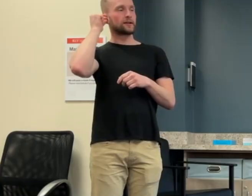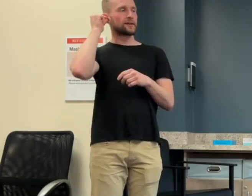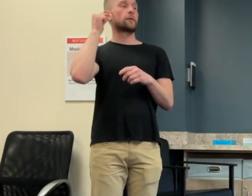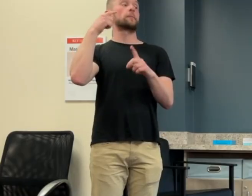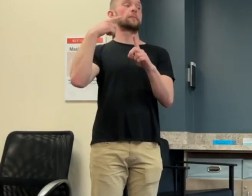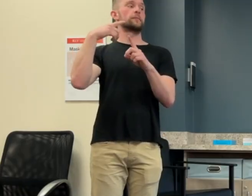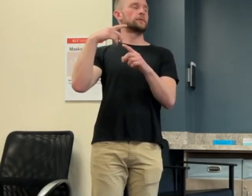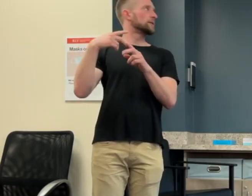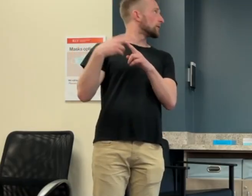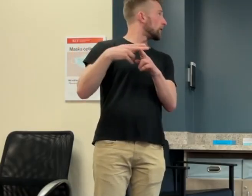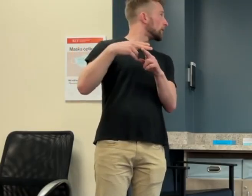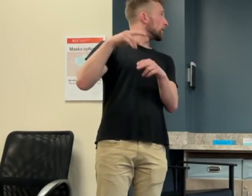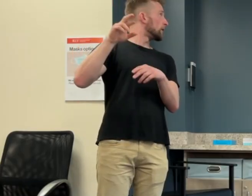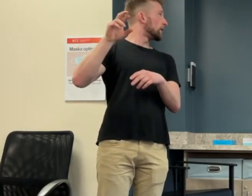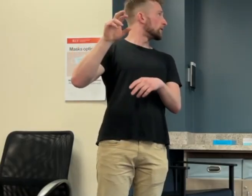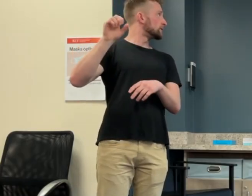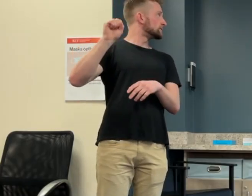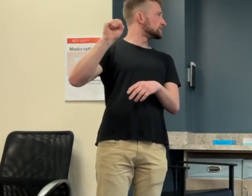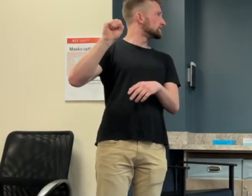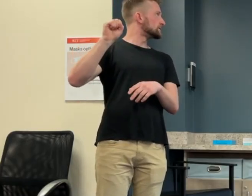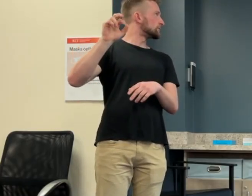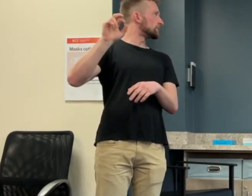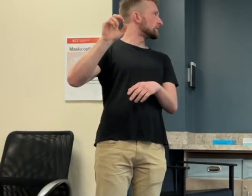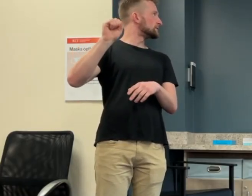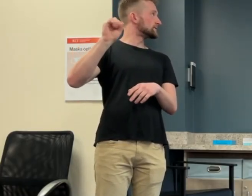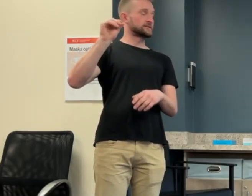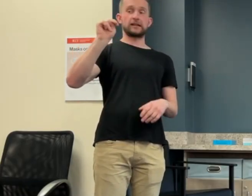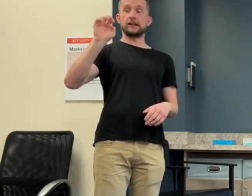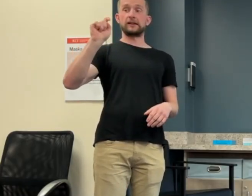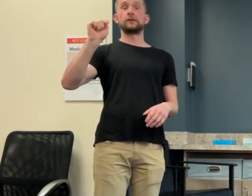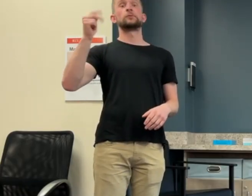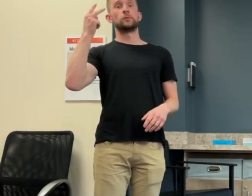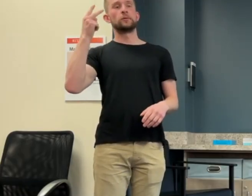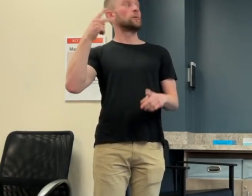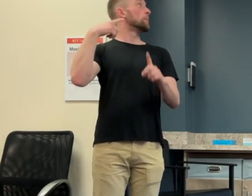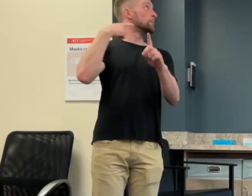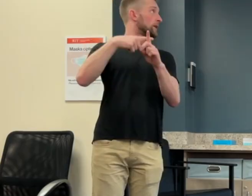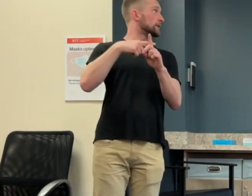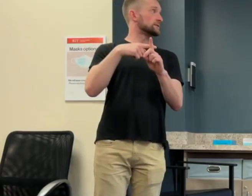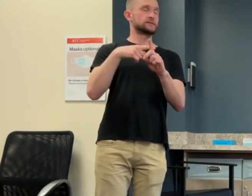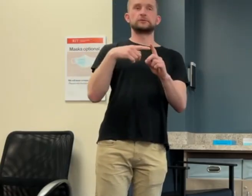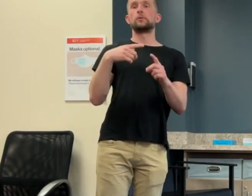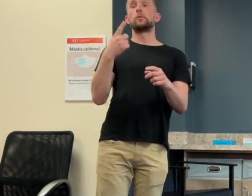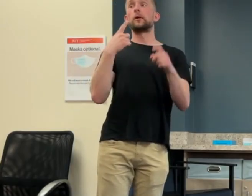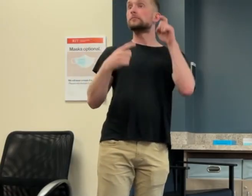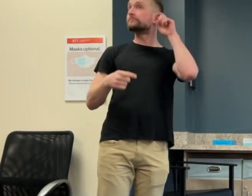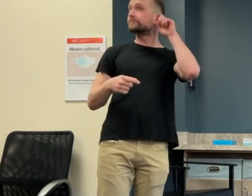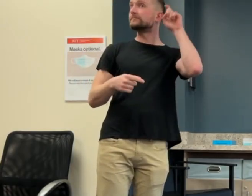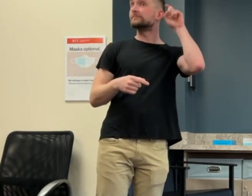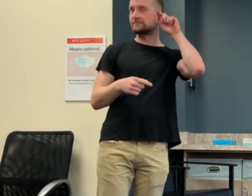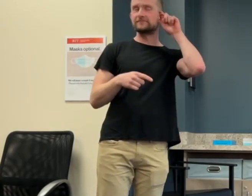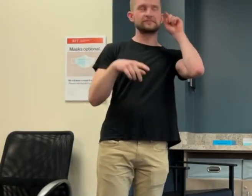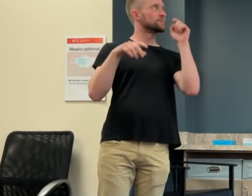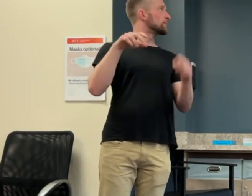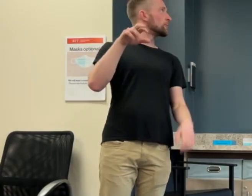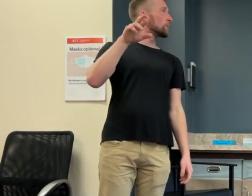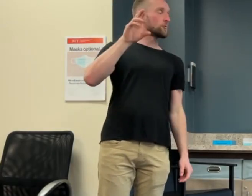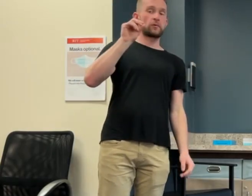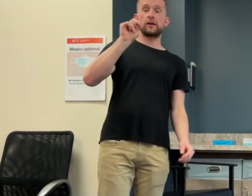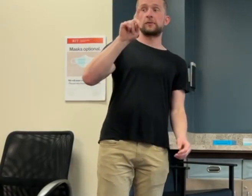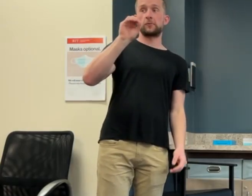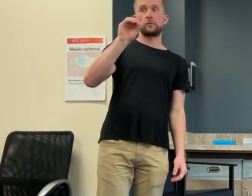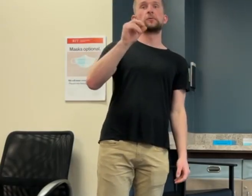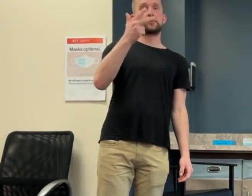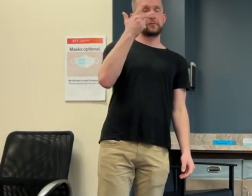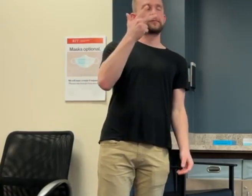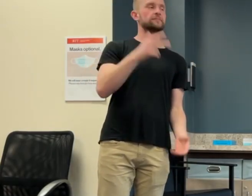Rondo. So this is similar to Cochlear's Tanzo, just in concept, just in general.